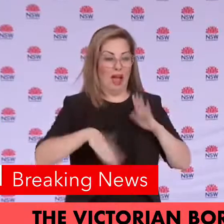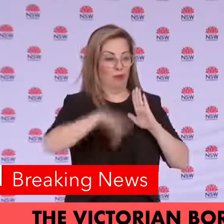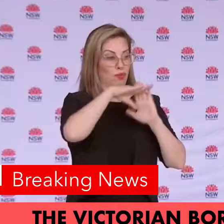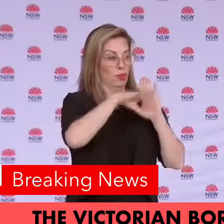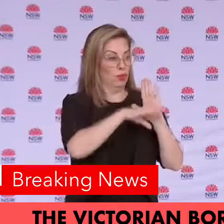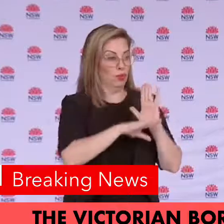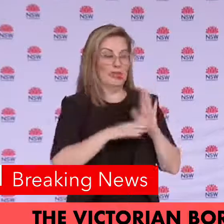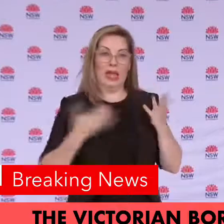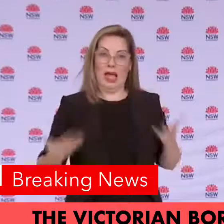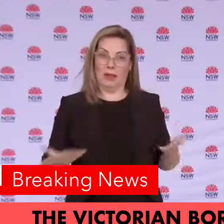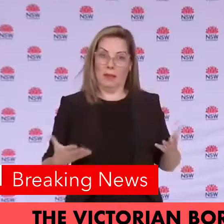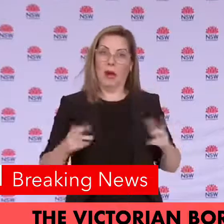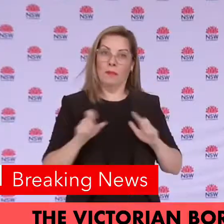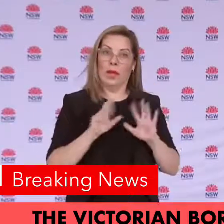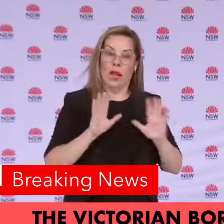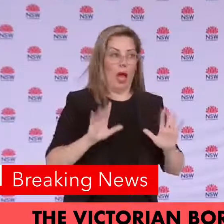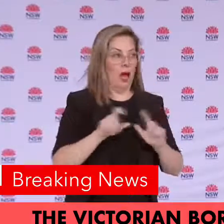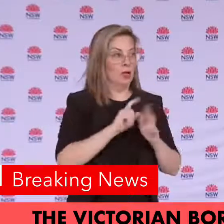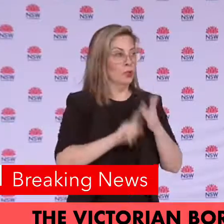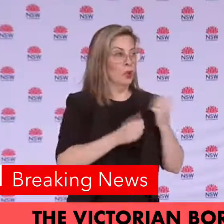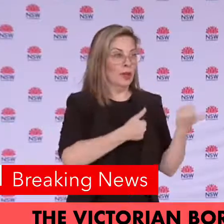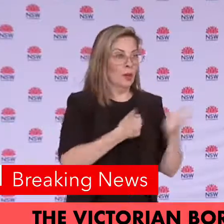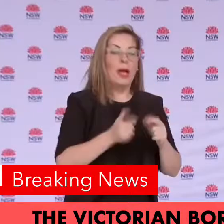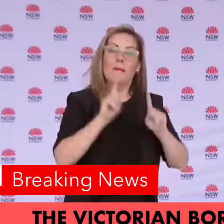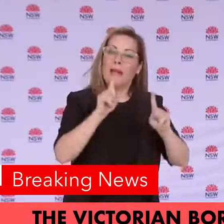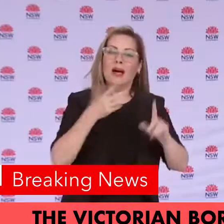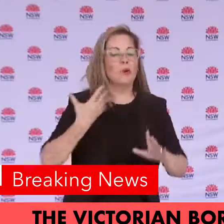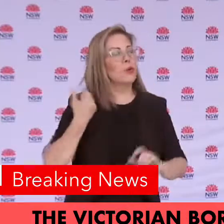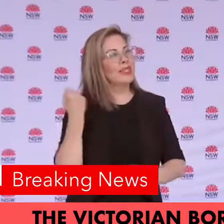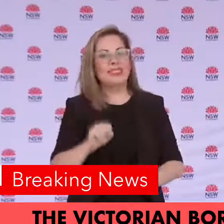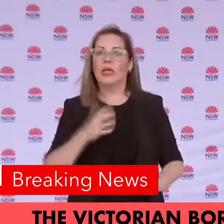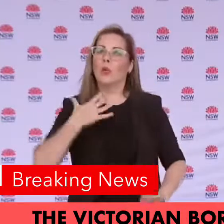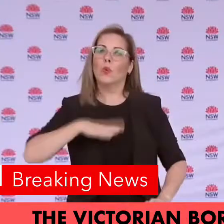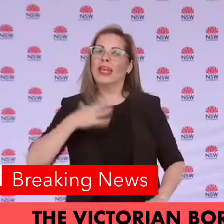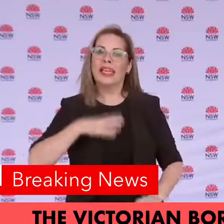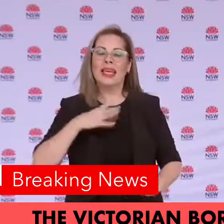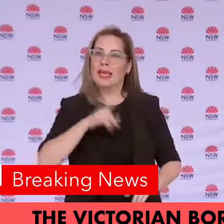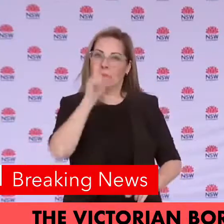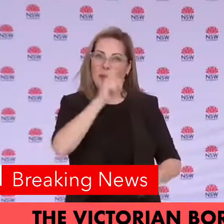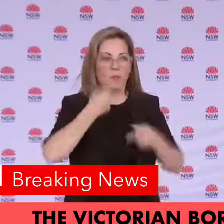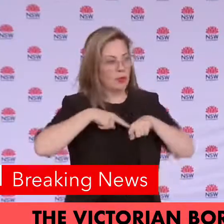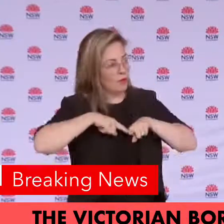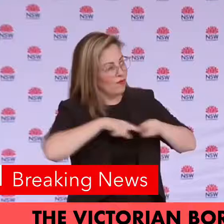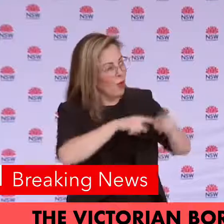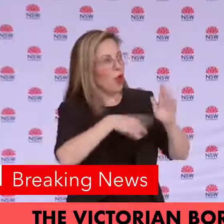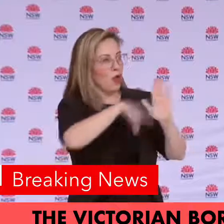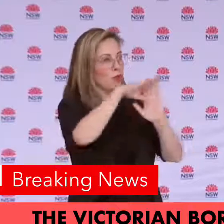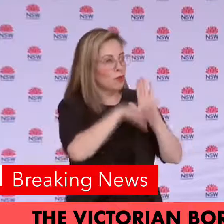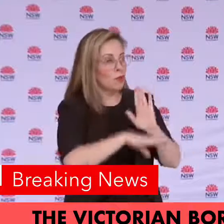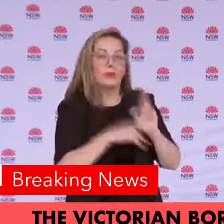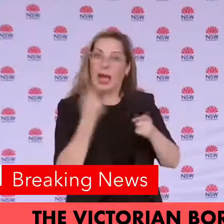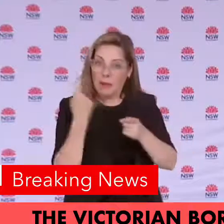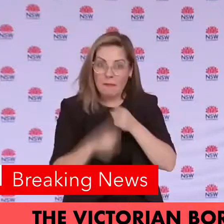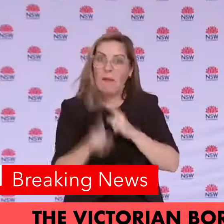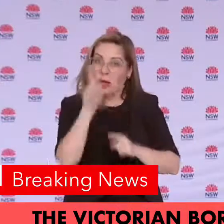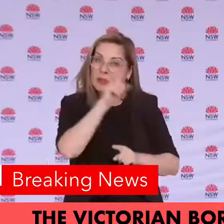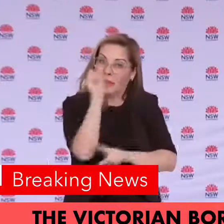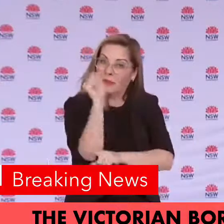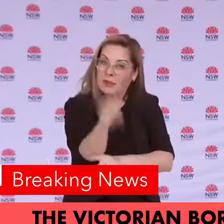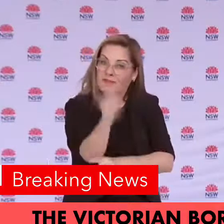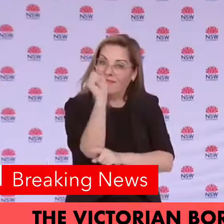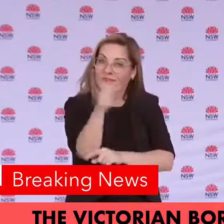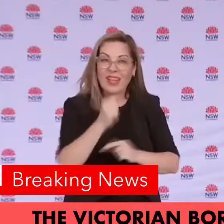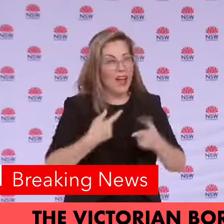to do, so long as everybody comes together and complies. And the vast majority of people have been just amazing. And Dr. Chant and I, when we